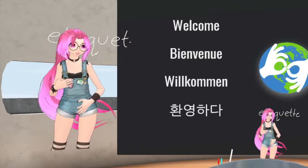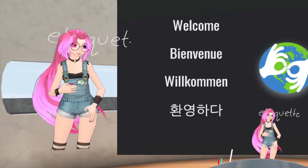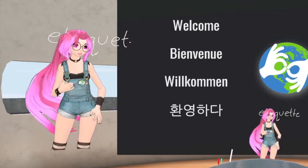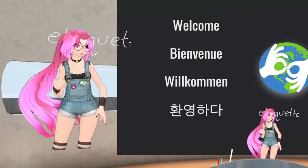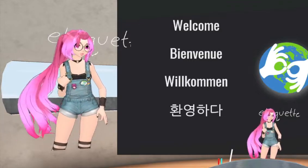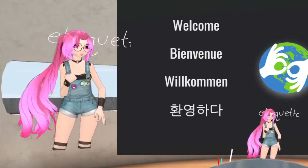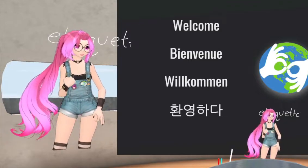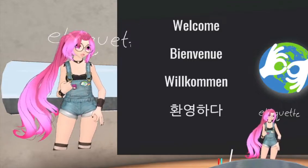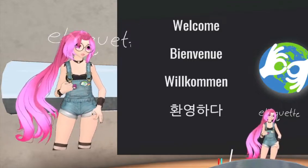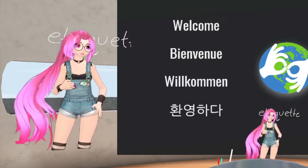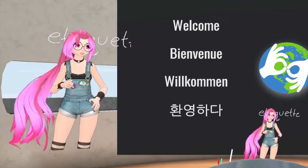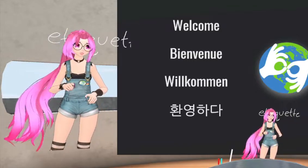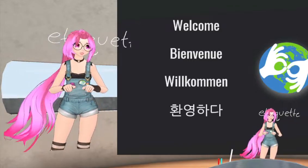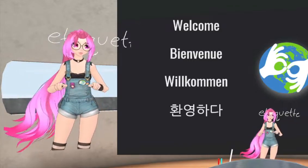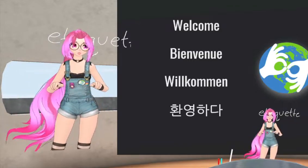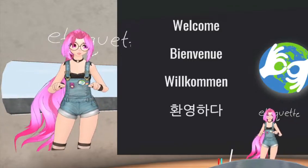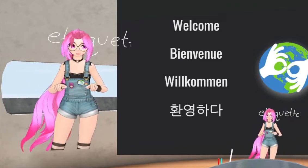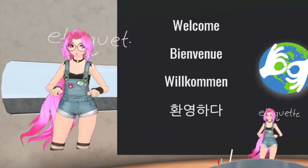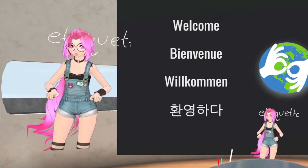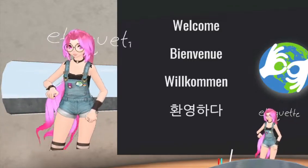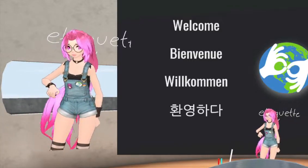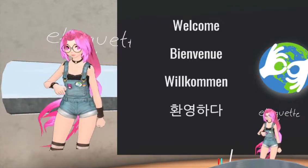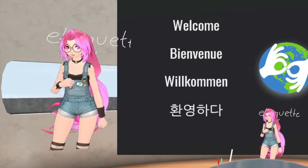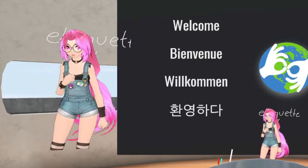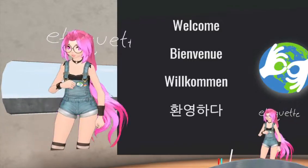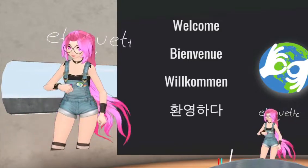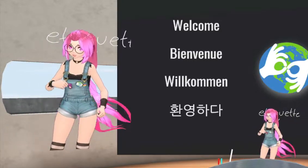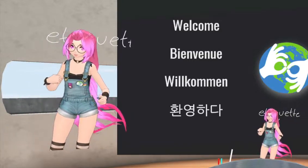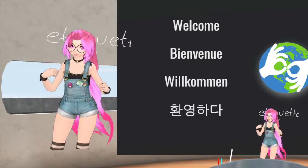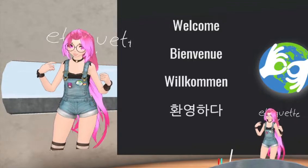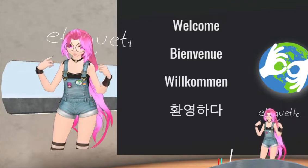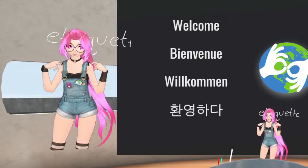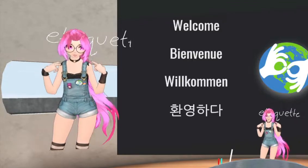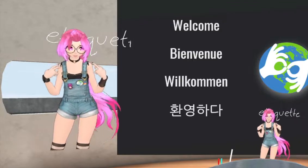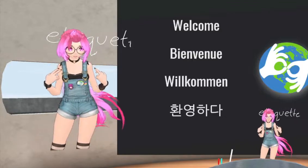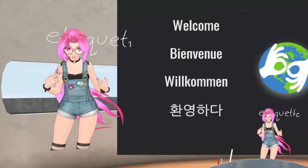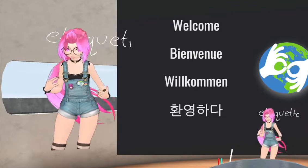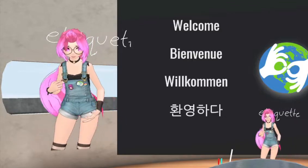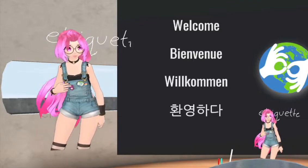fine to do that, and deaf people do it all the time. I'm not sure where